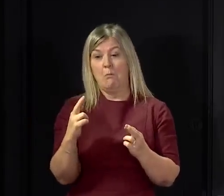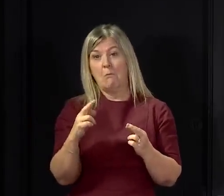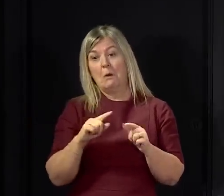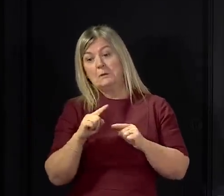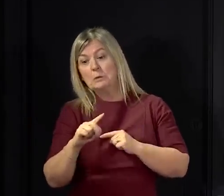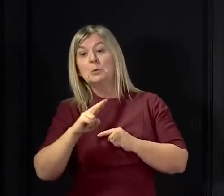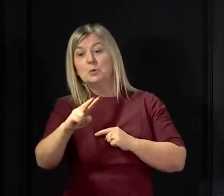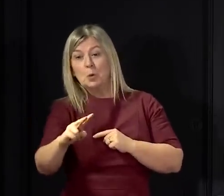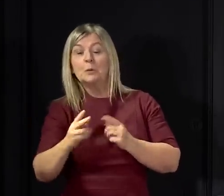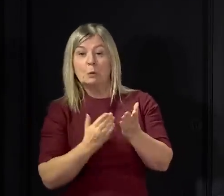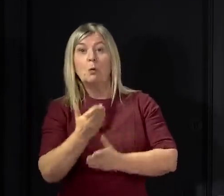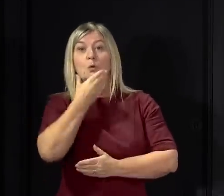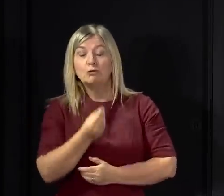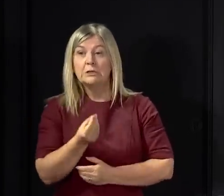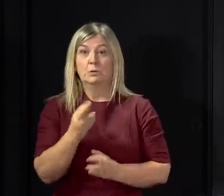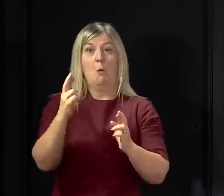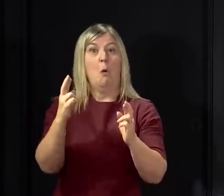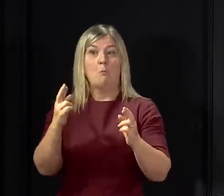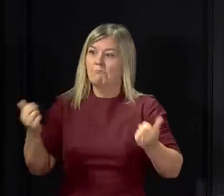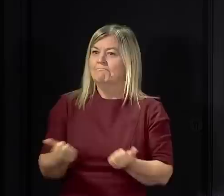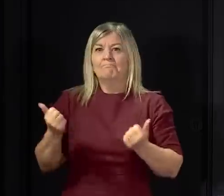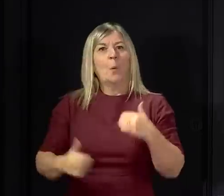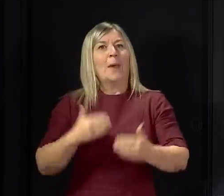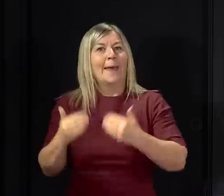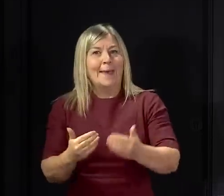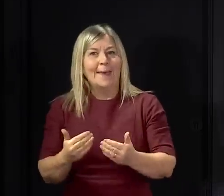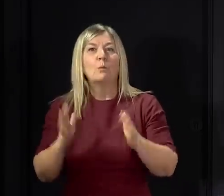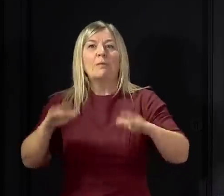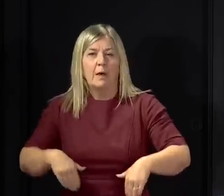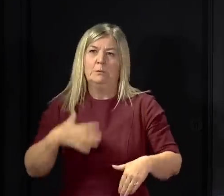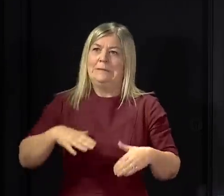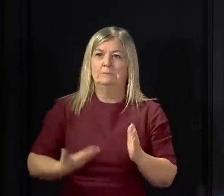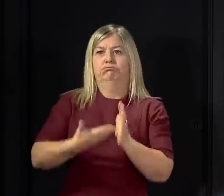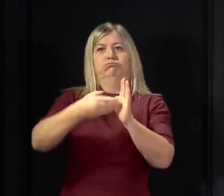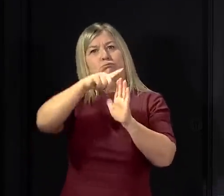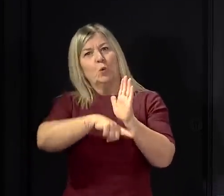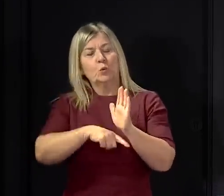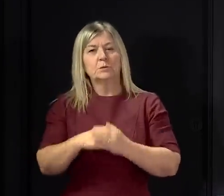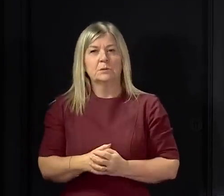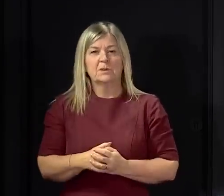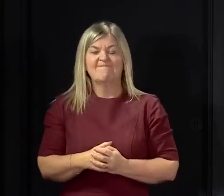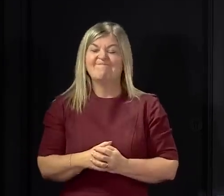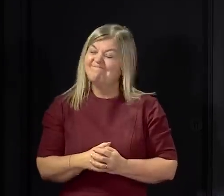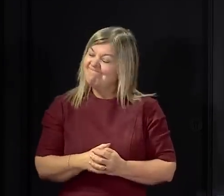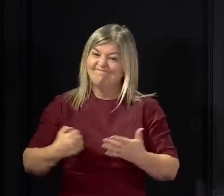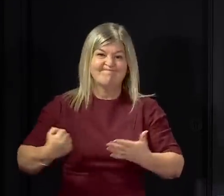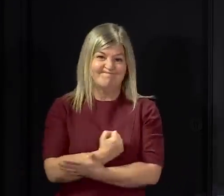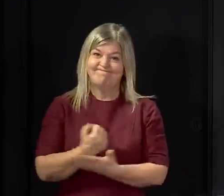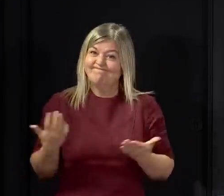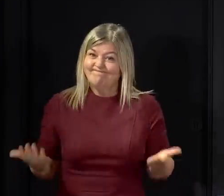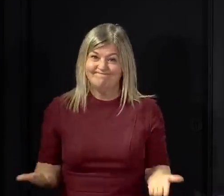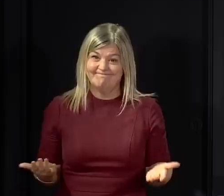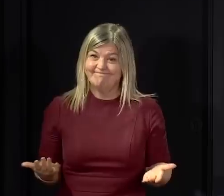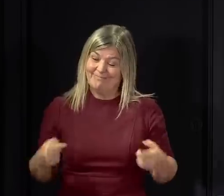parts of the country, without significantly more severe restrictions being necessary. Unfortunately, as is so often the